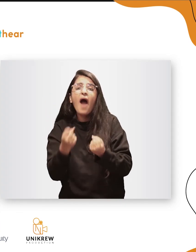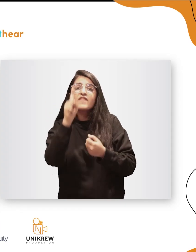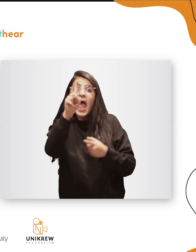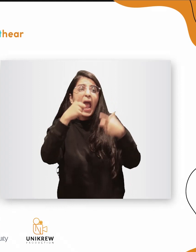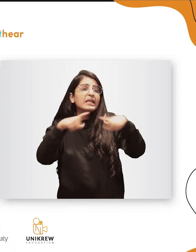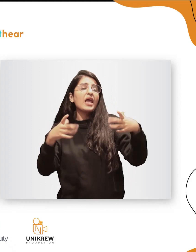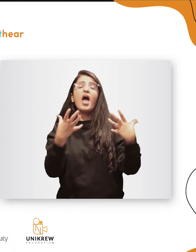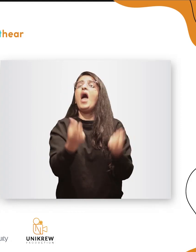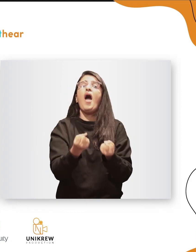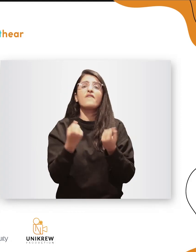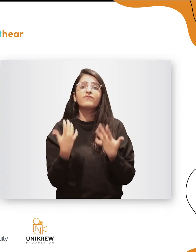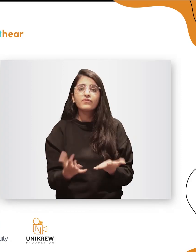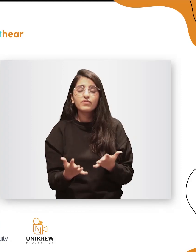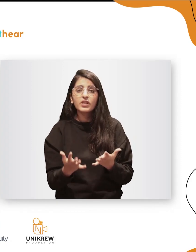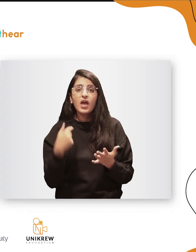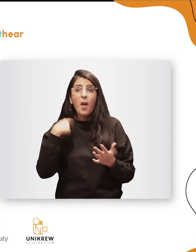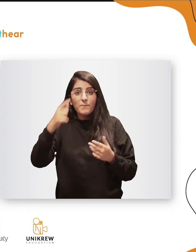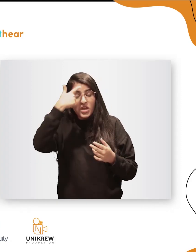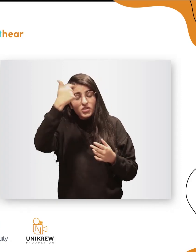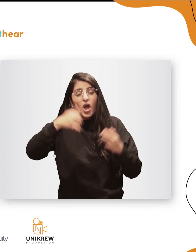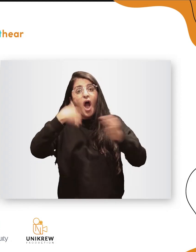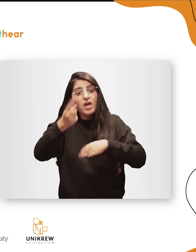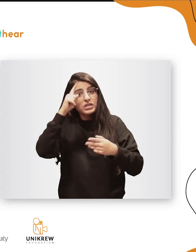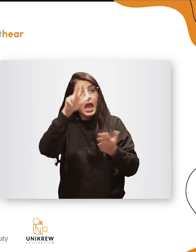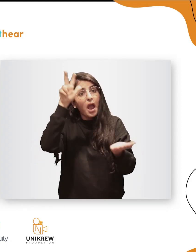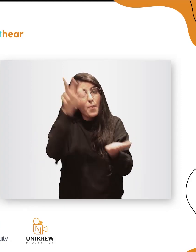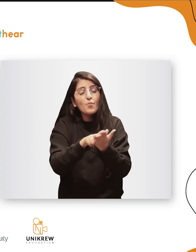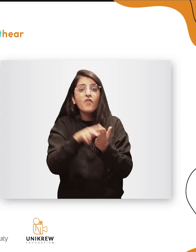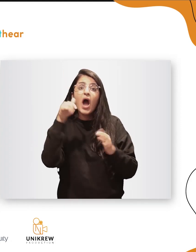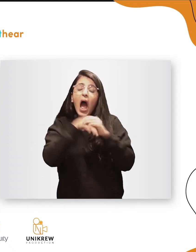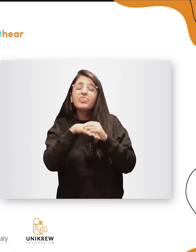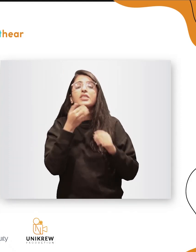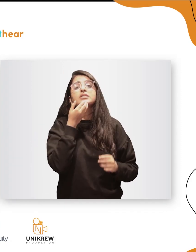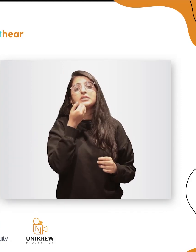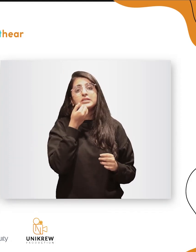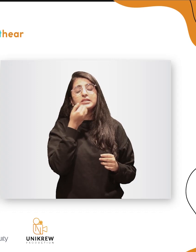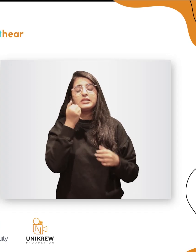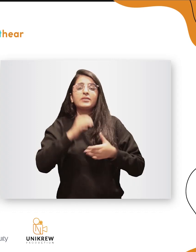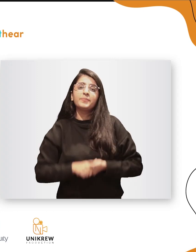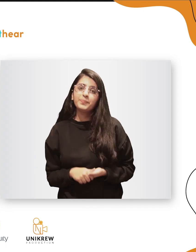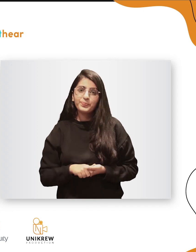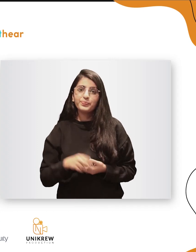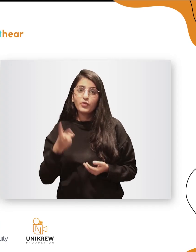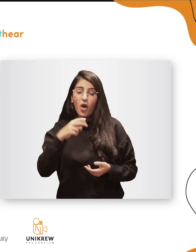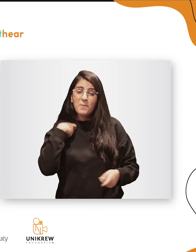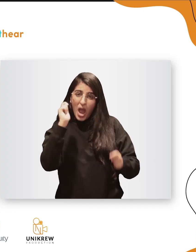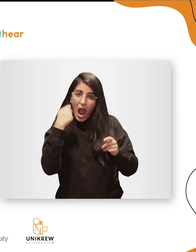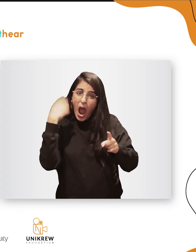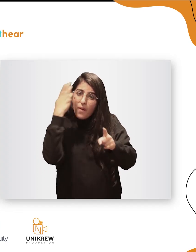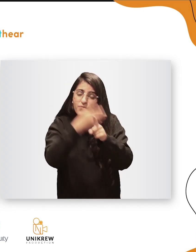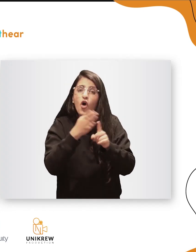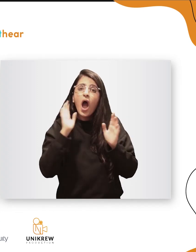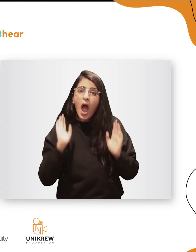a unified language that we could notify as an official language in the province. And we've been working